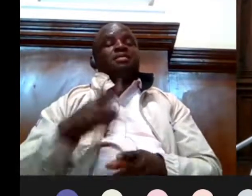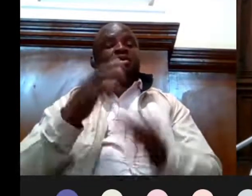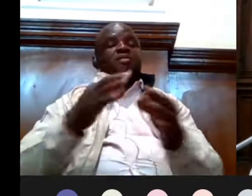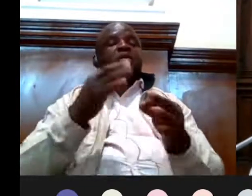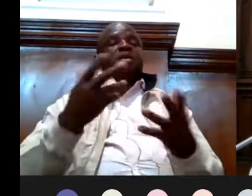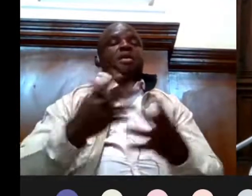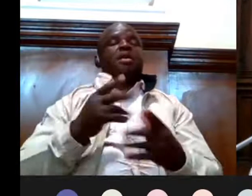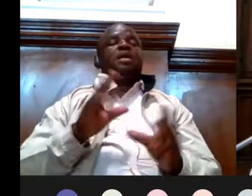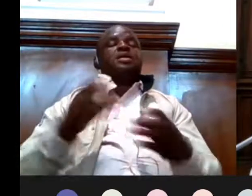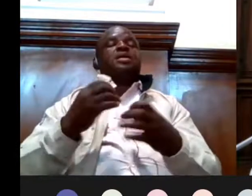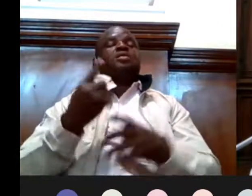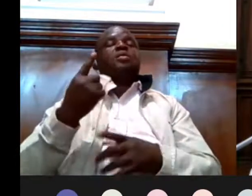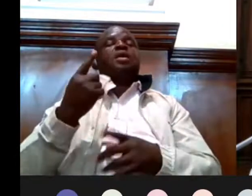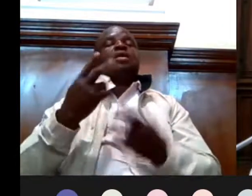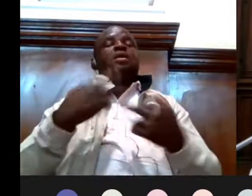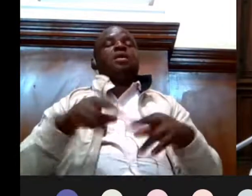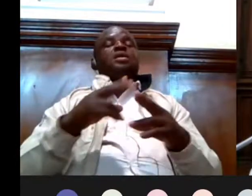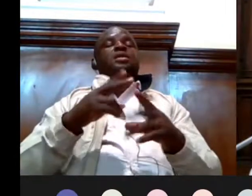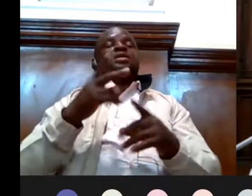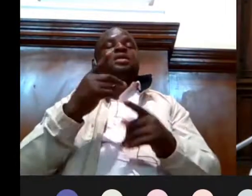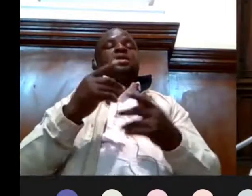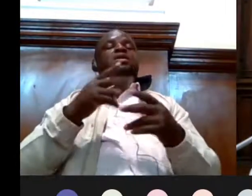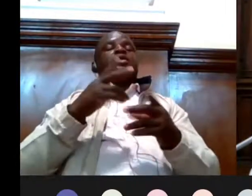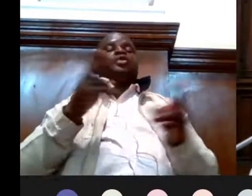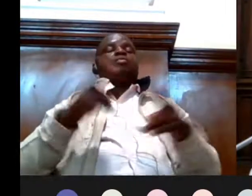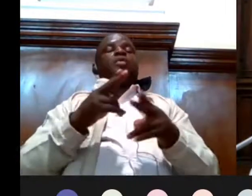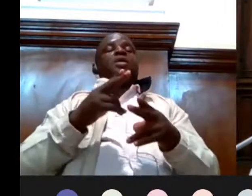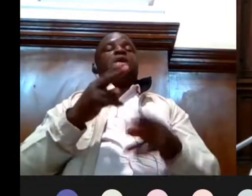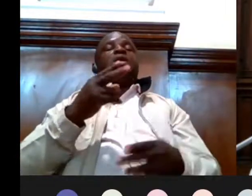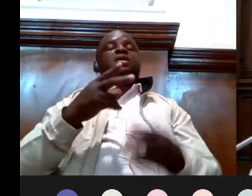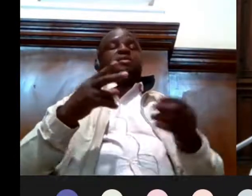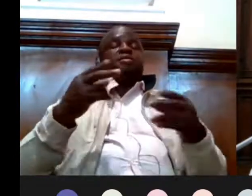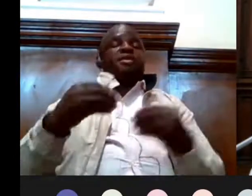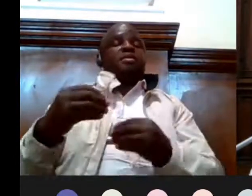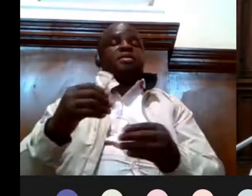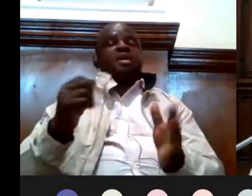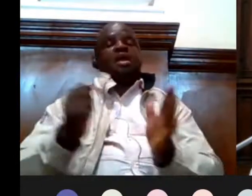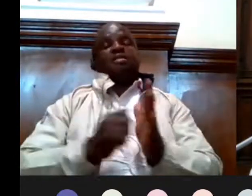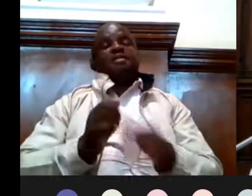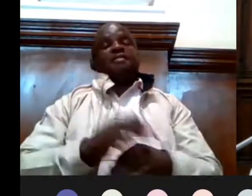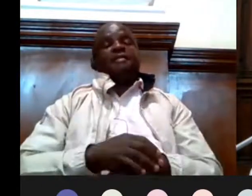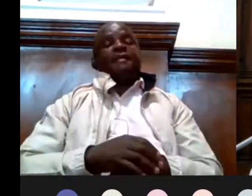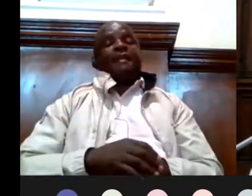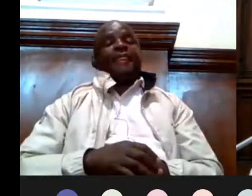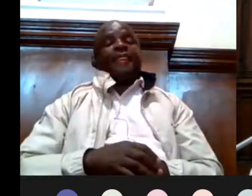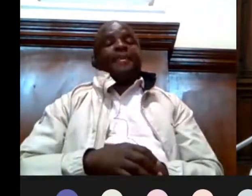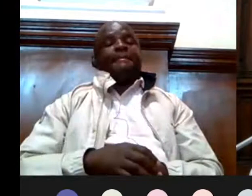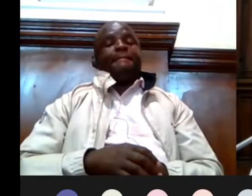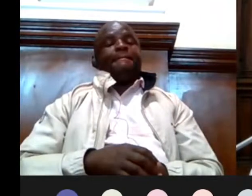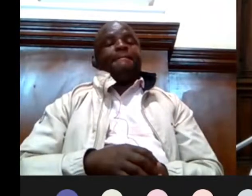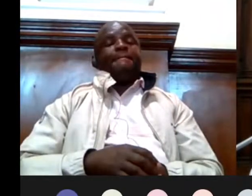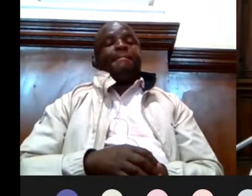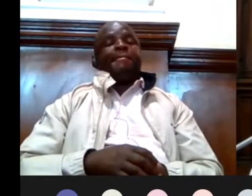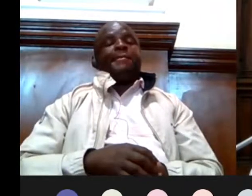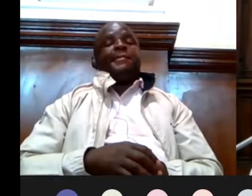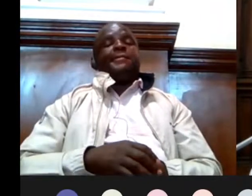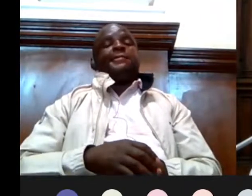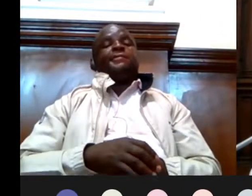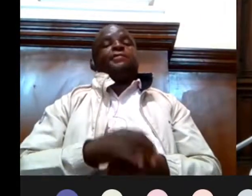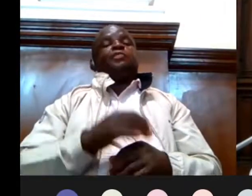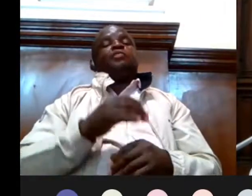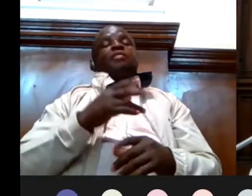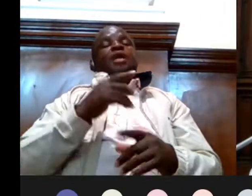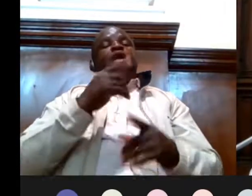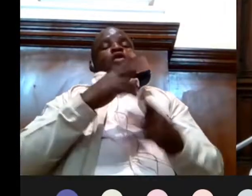in Section 1 of the National Small Enterprises Act. Speaker, arranging of